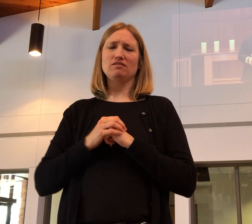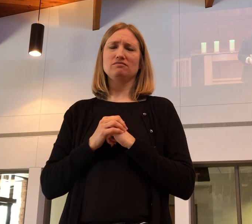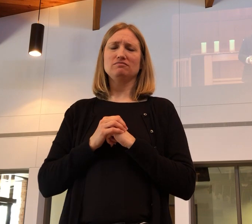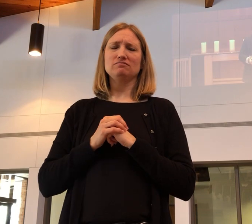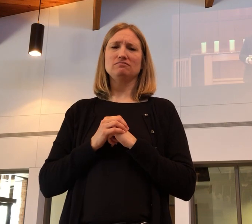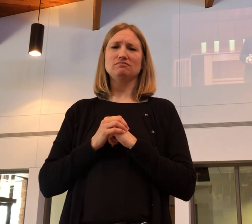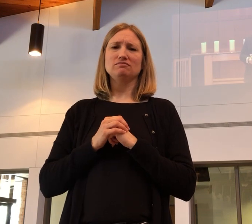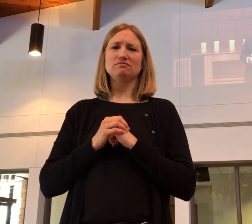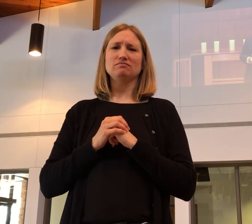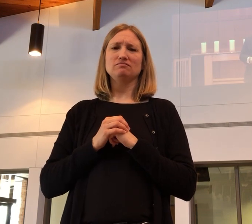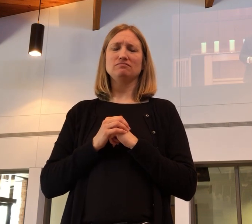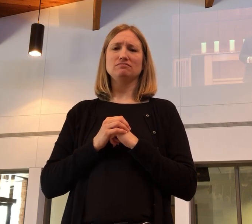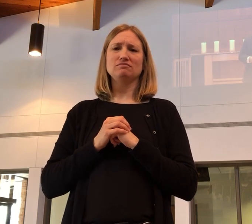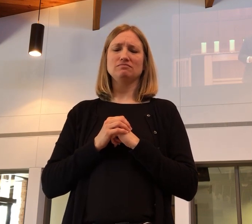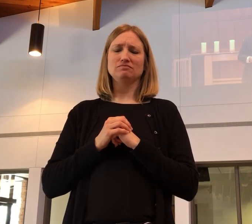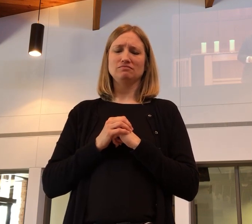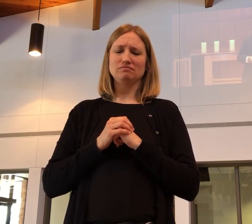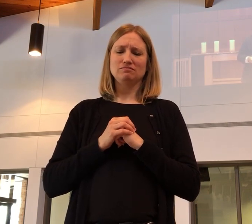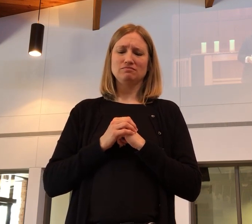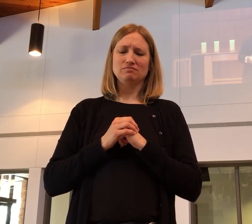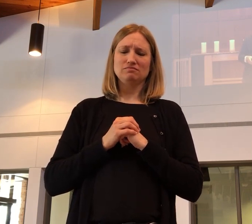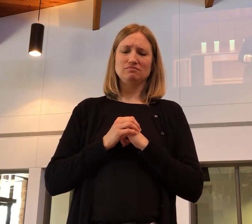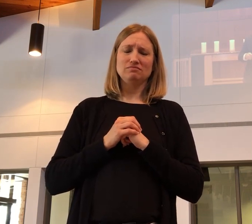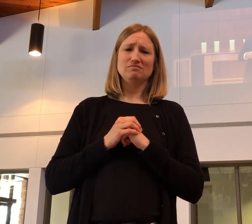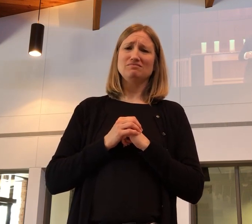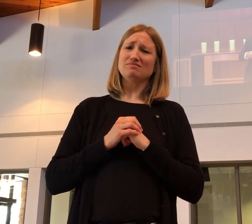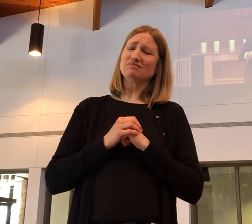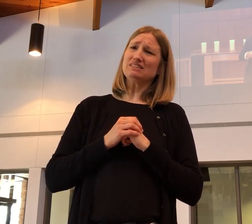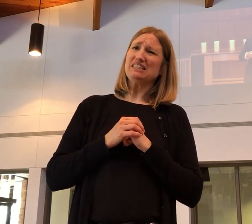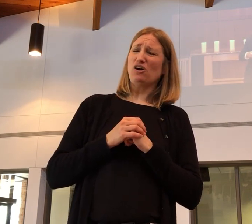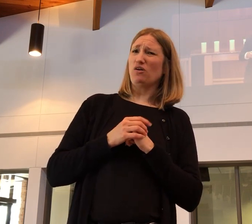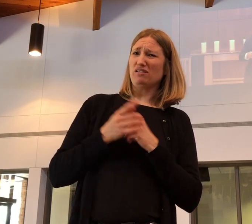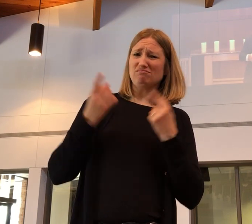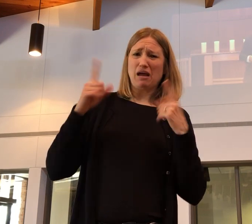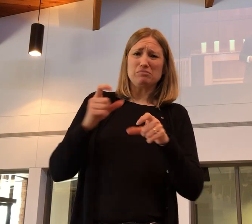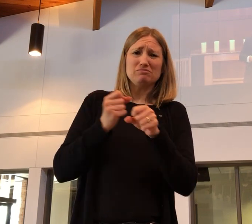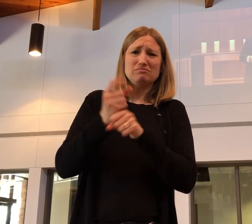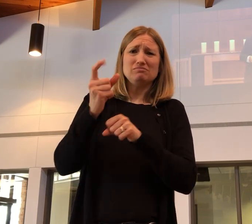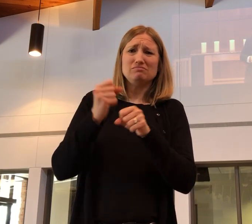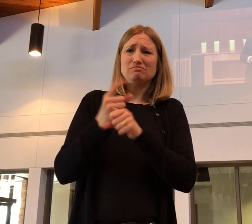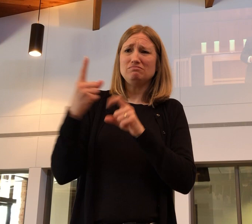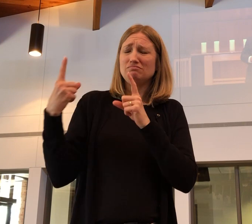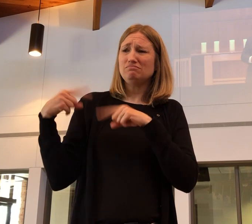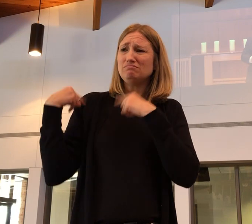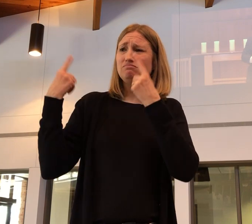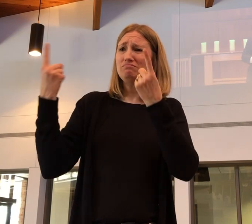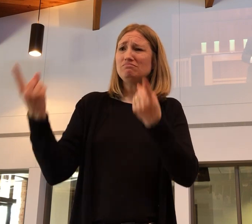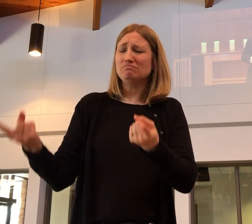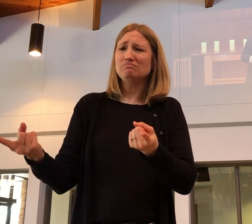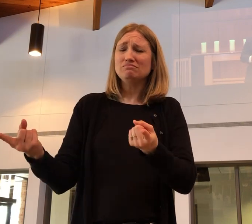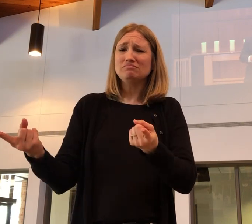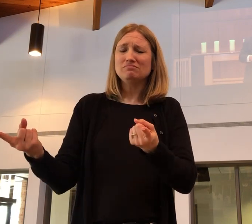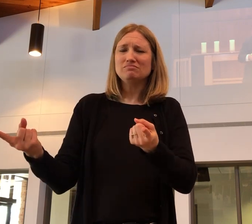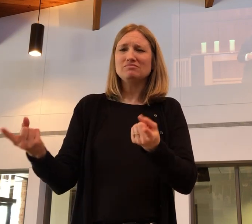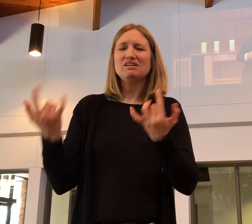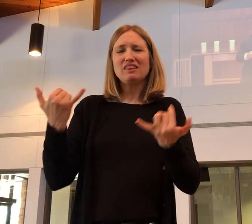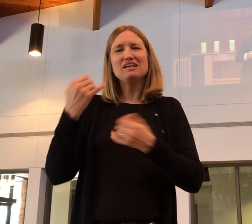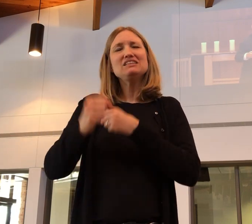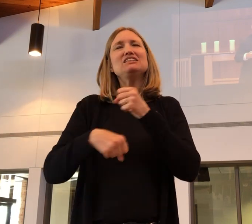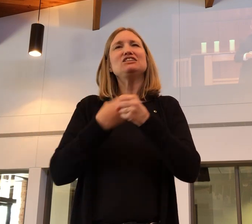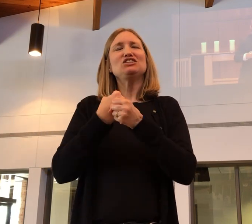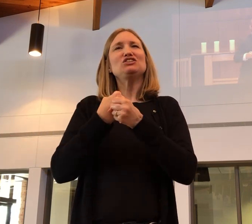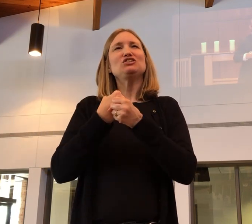But in all the years that I have walked this path, there has never been a year like this.